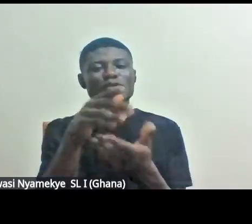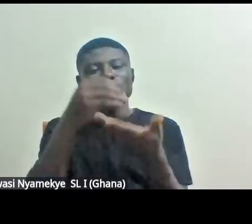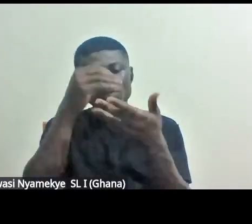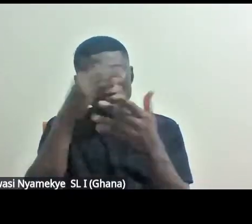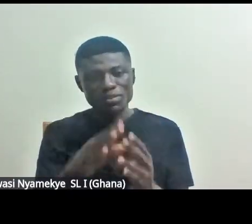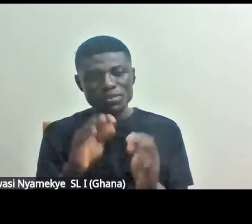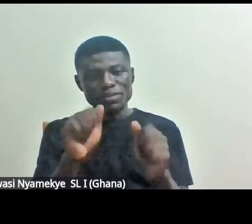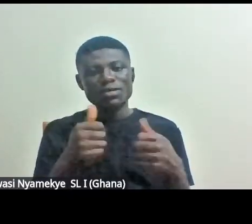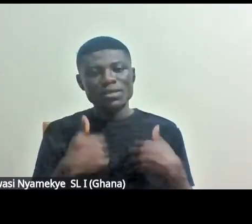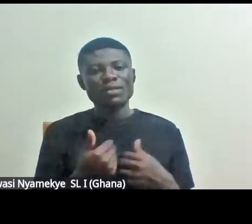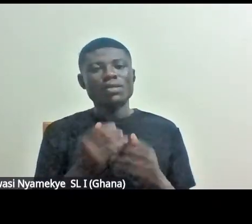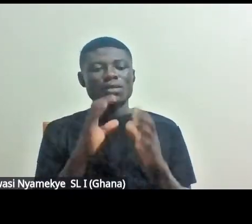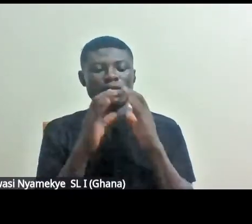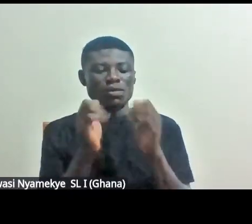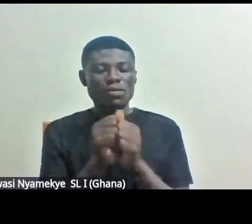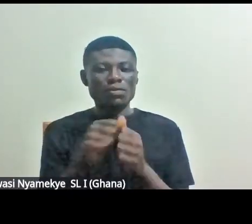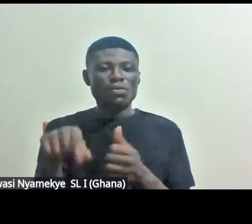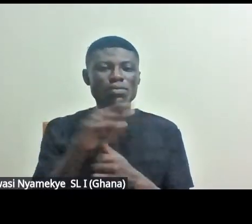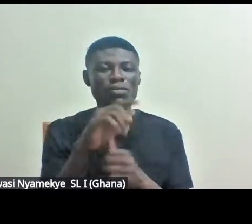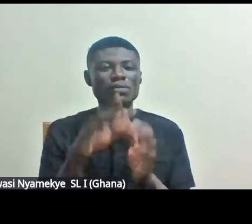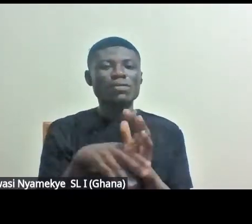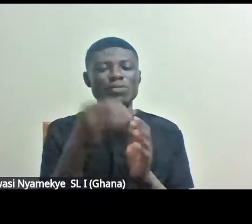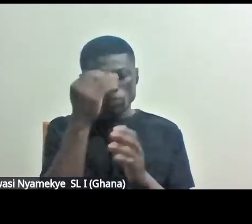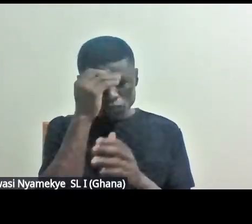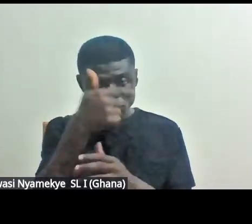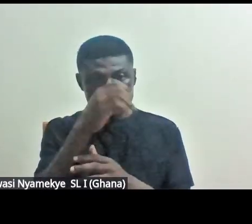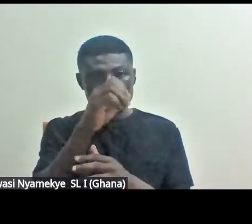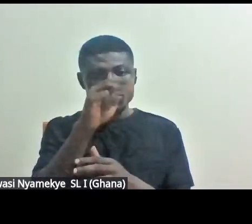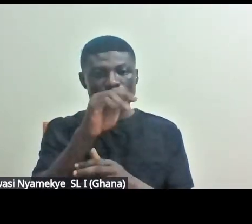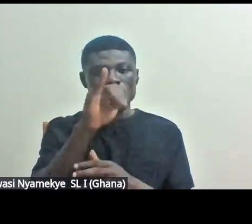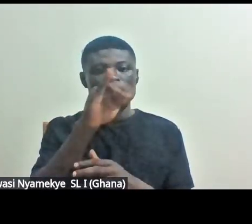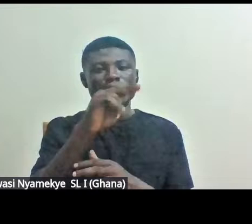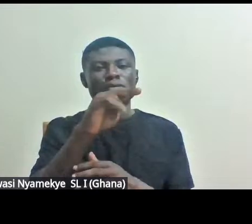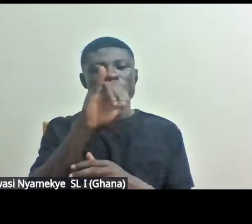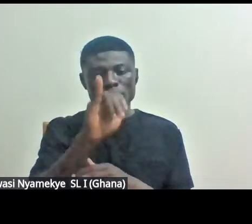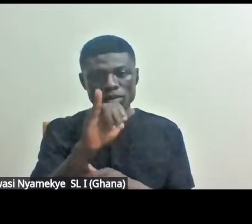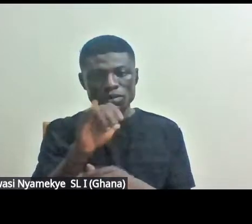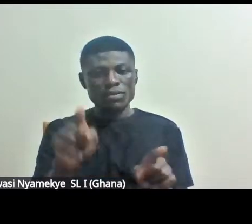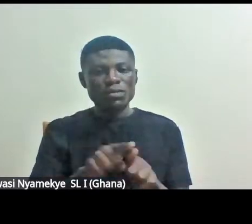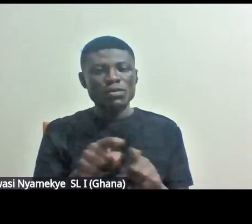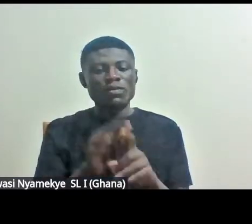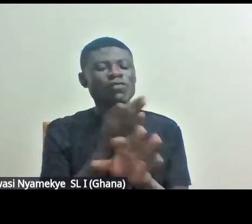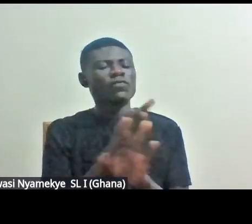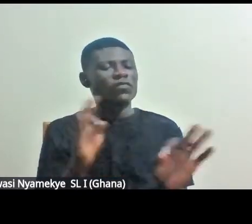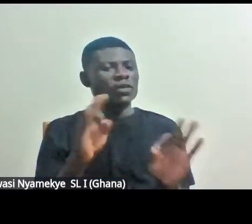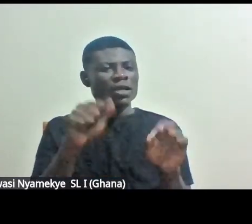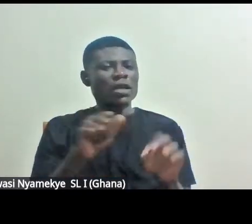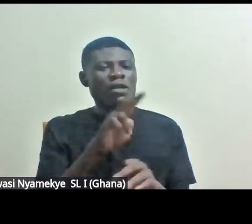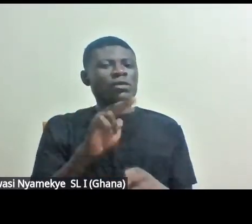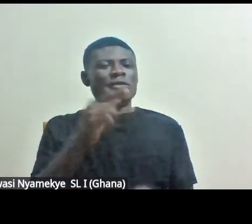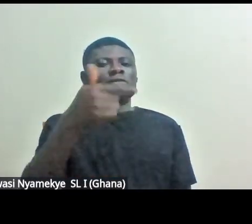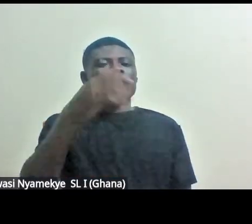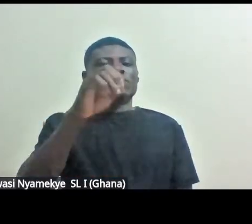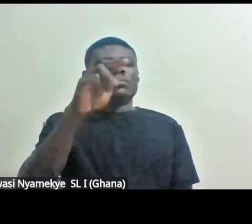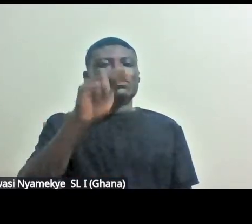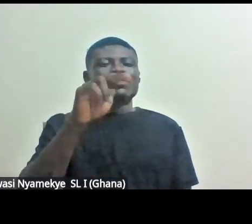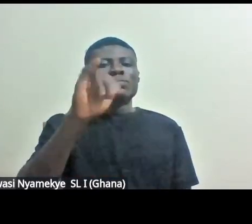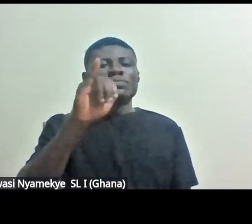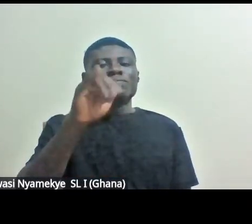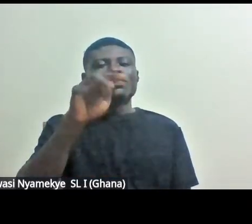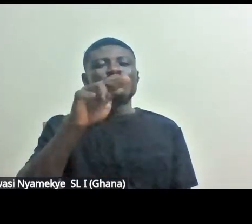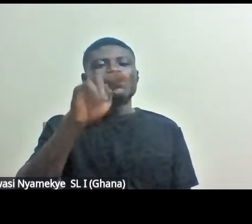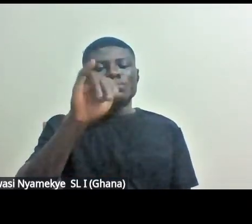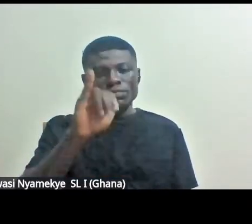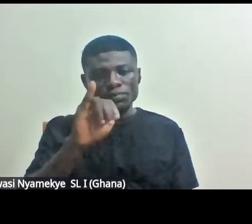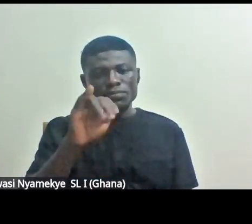have a conversation with them. I know Gemini, you can record and it's for free. You can just click the microphone there and talk